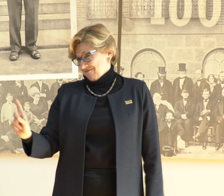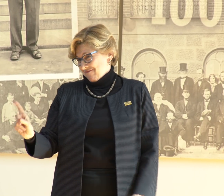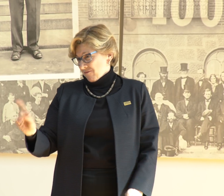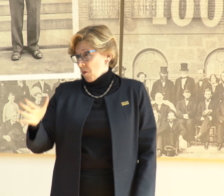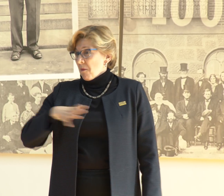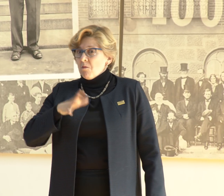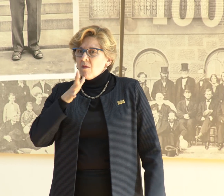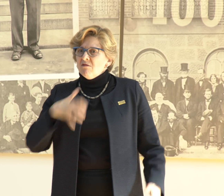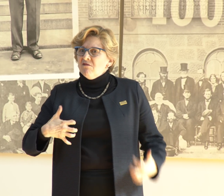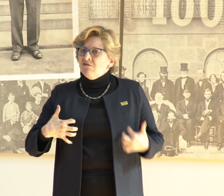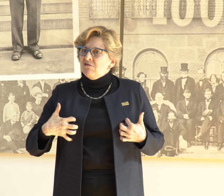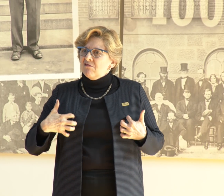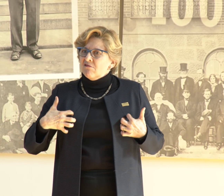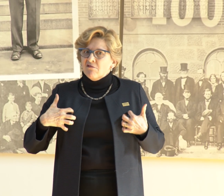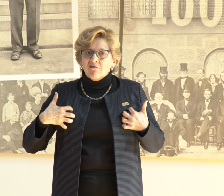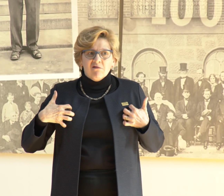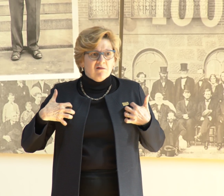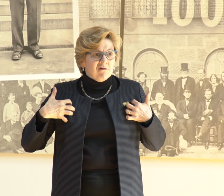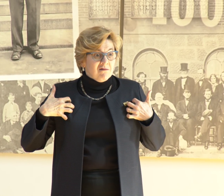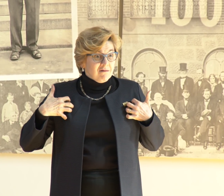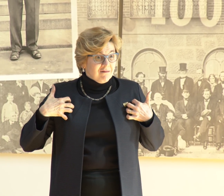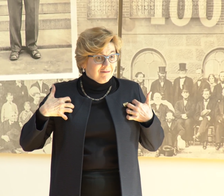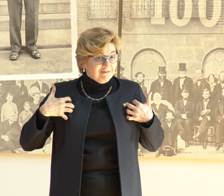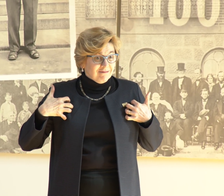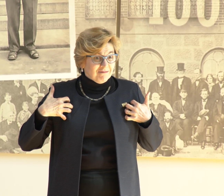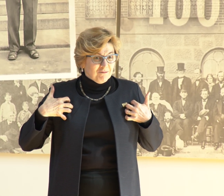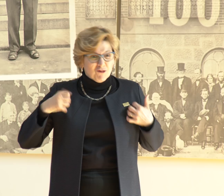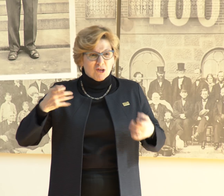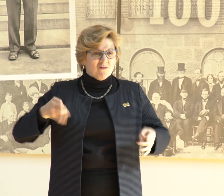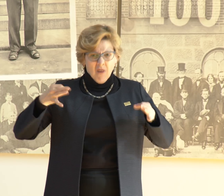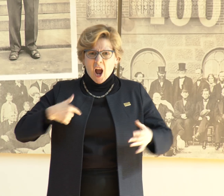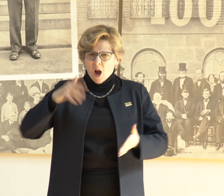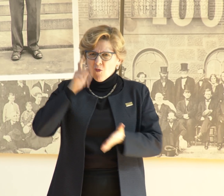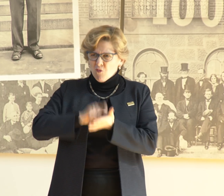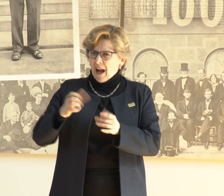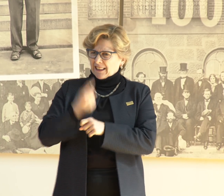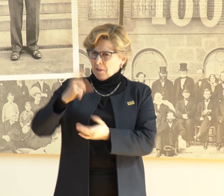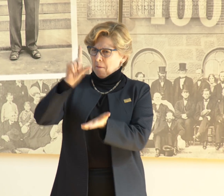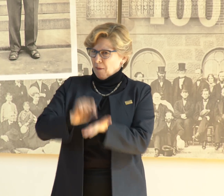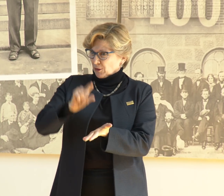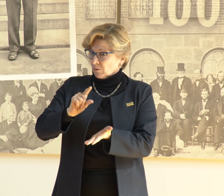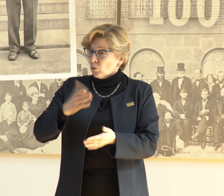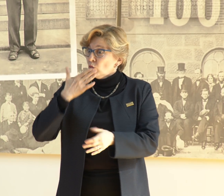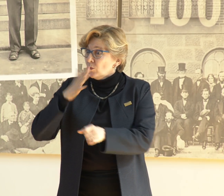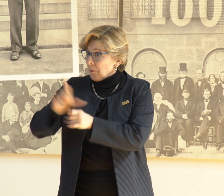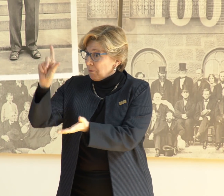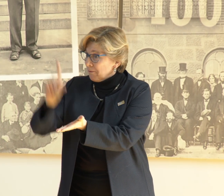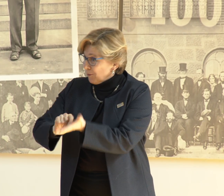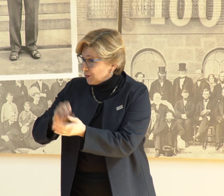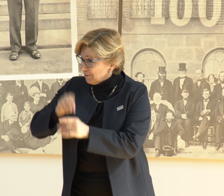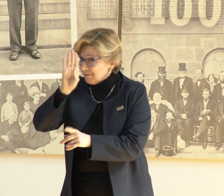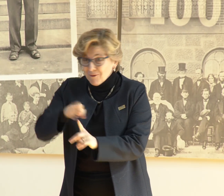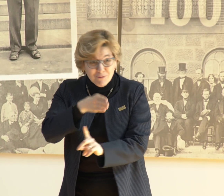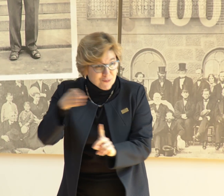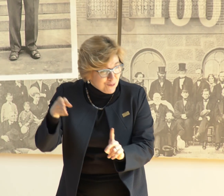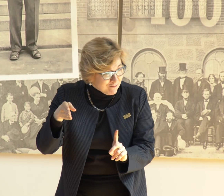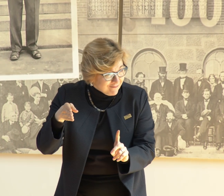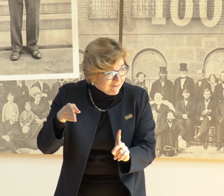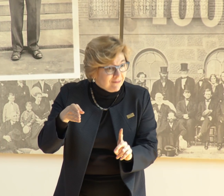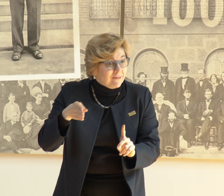Buff and Blue is never going to publish your article." And my mom was inflamed by that and decided that she was going to get an article published. And sure